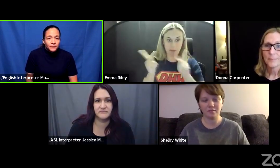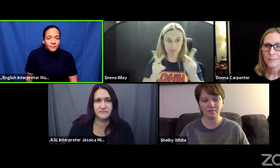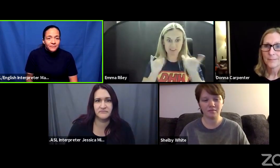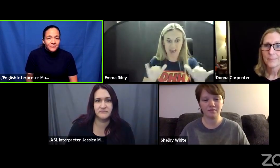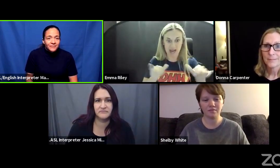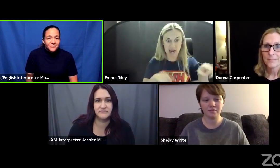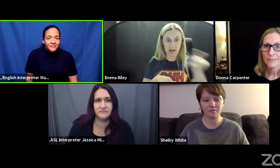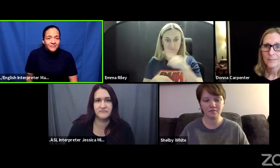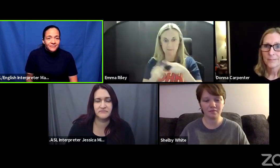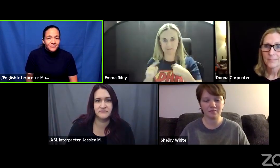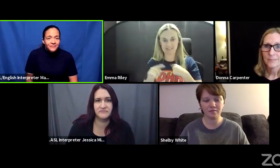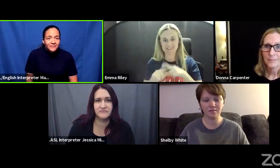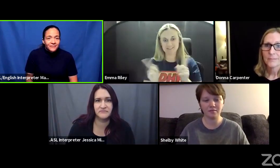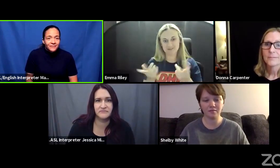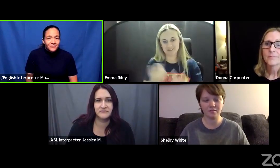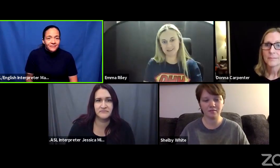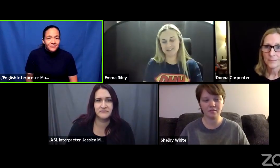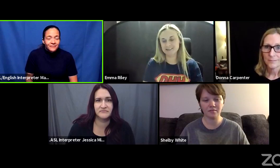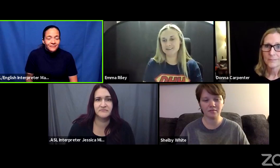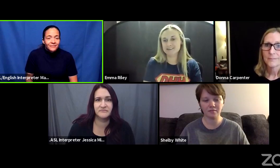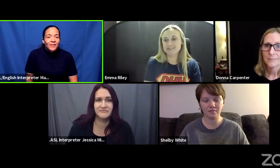And